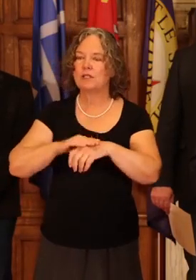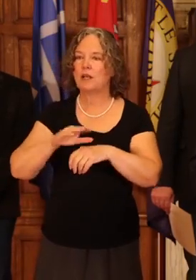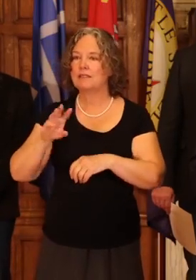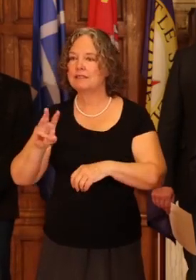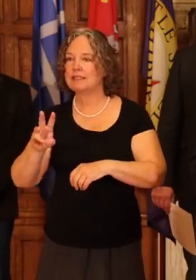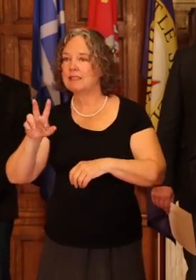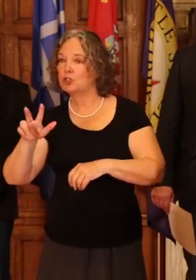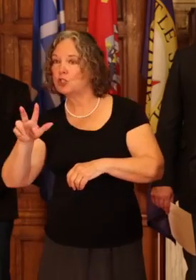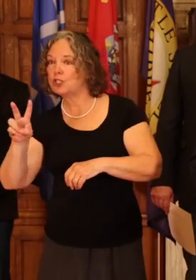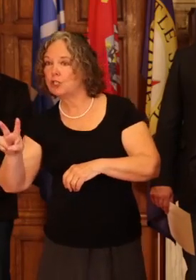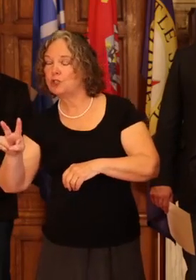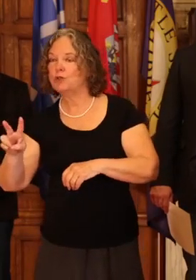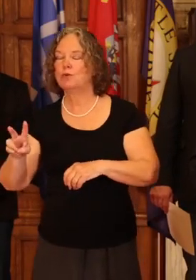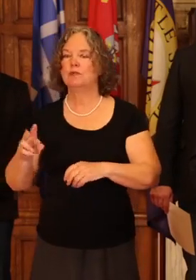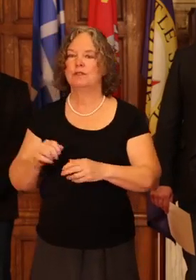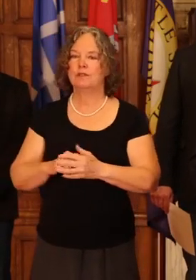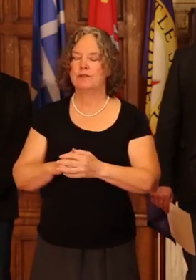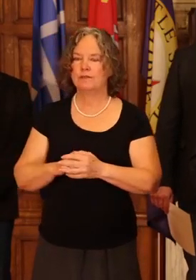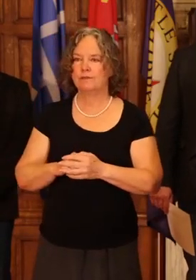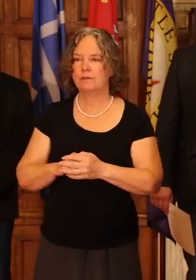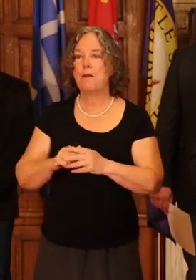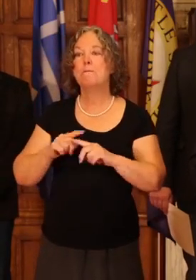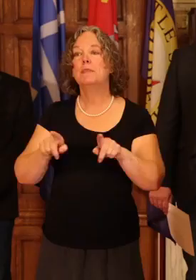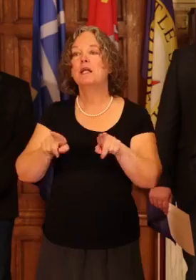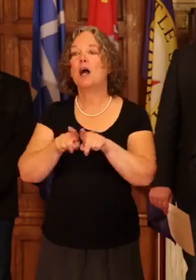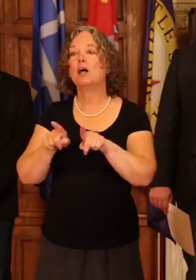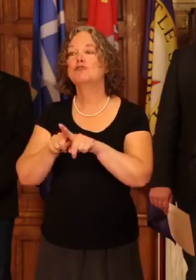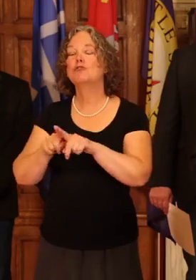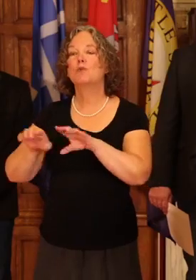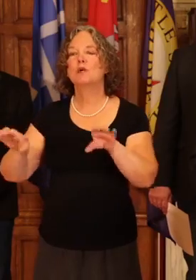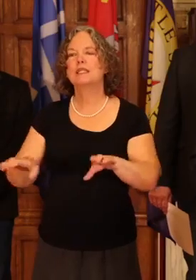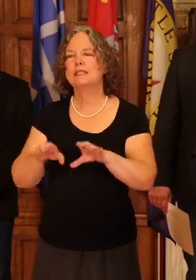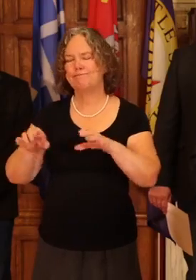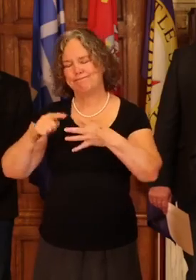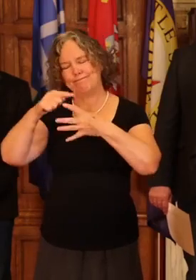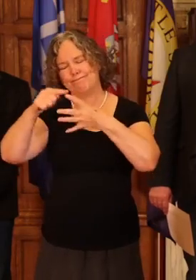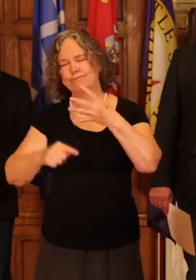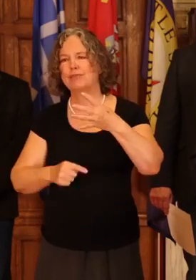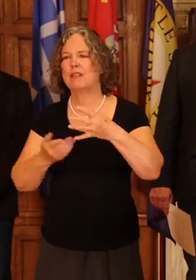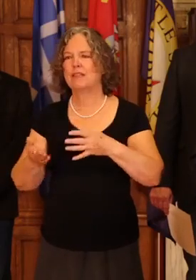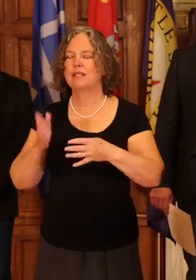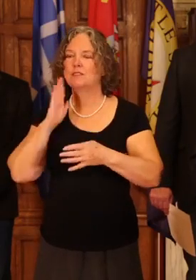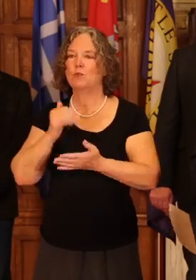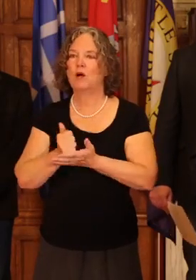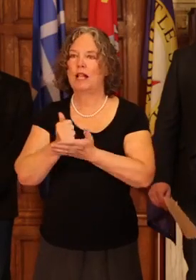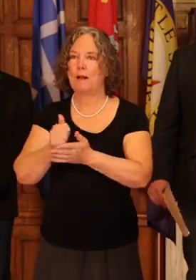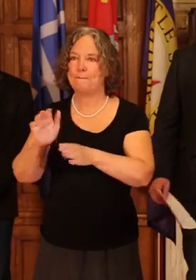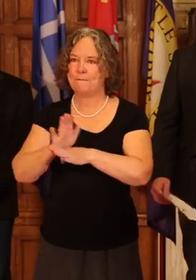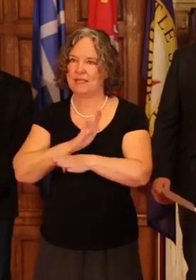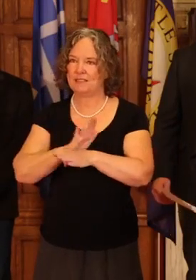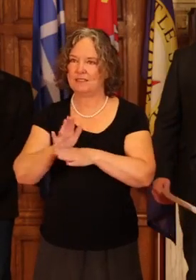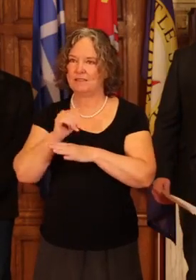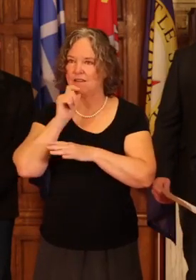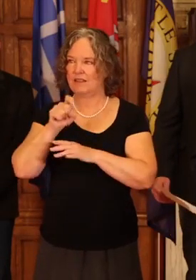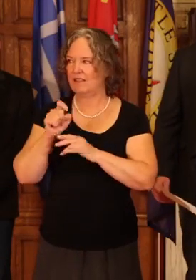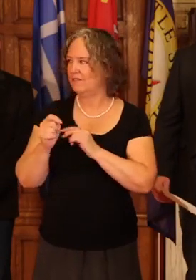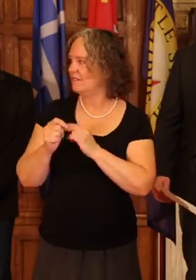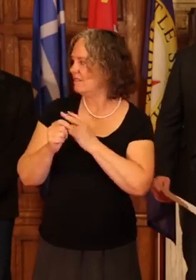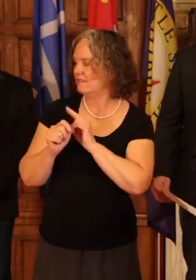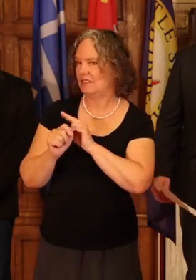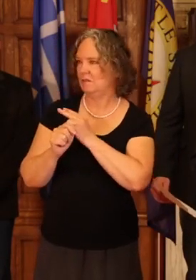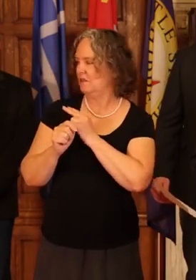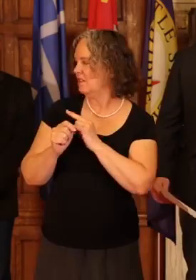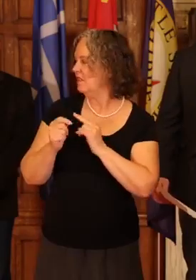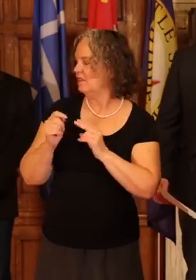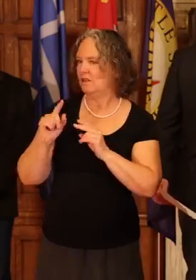632 for the ARPA funding. But we also did numerous things that are going to help businesses not have to look over their shoulders